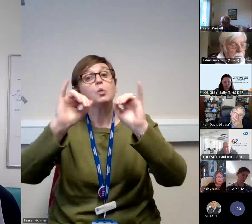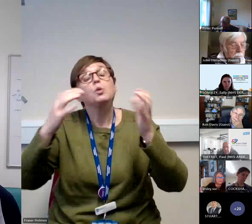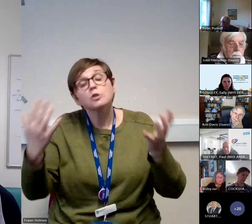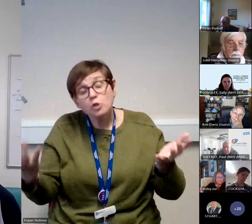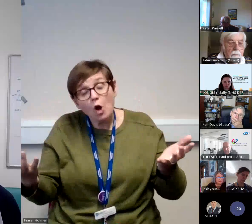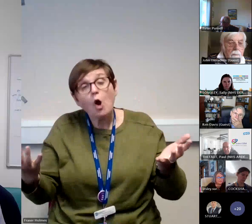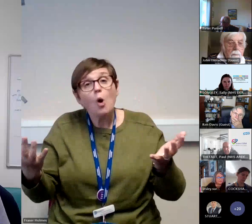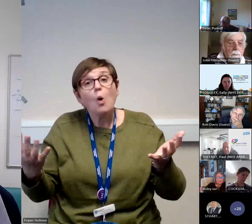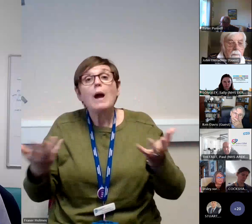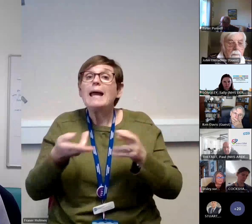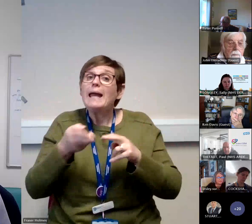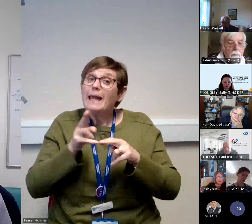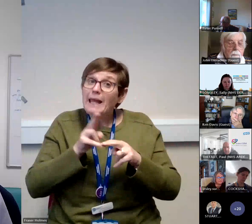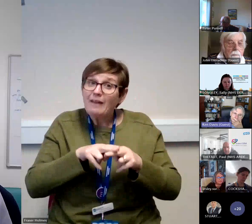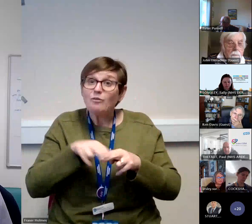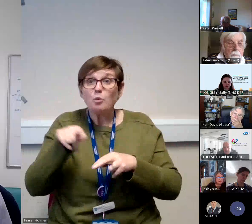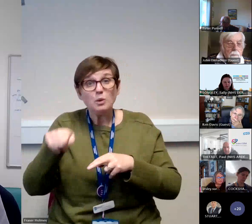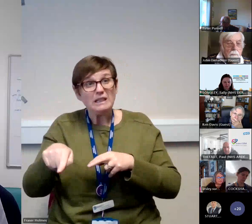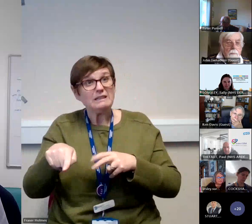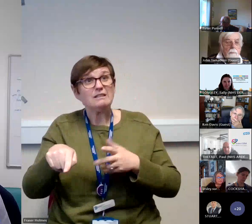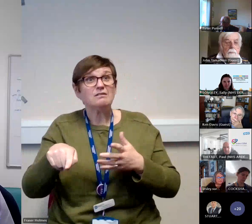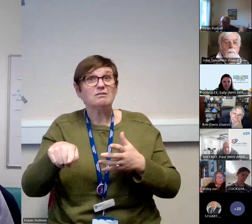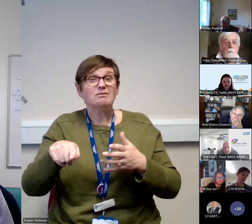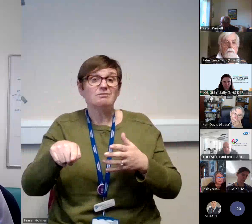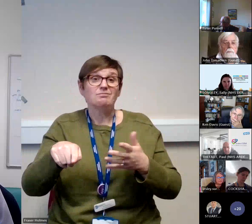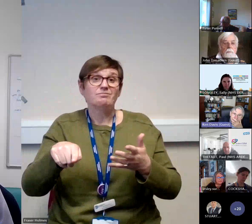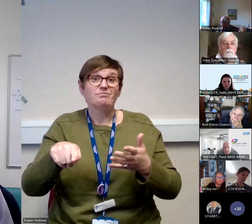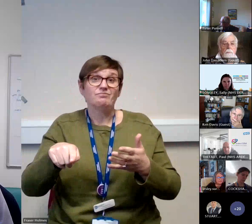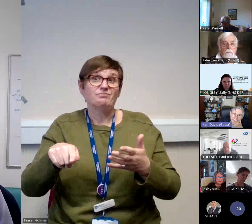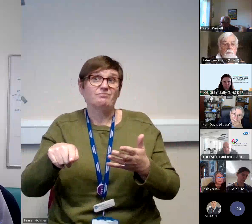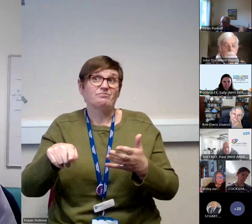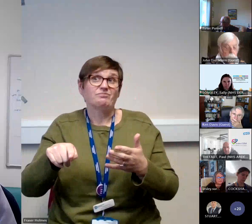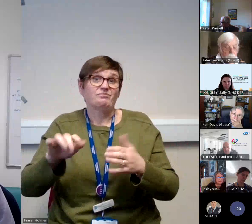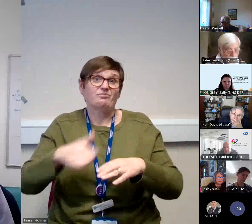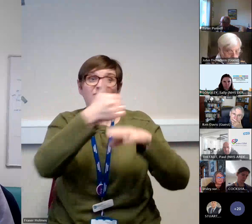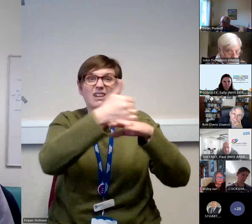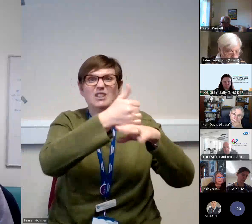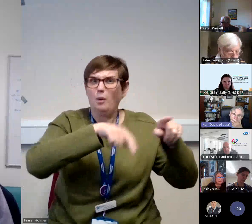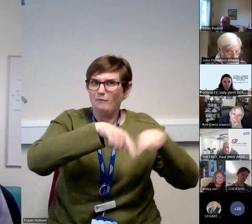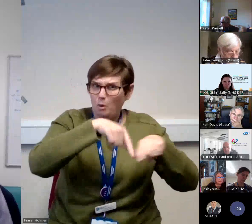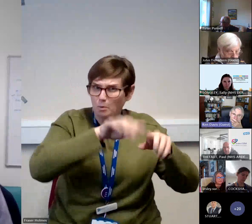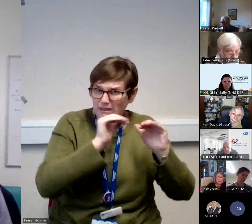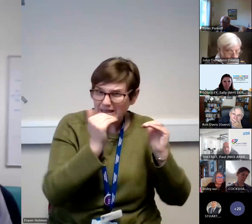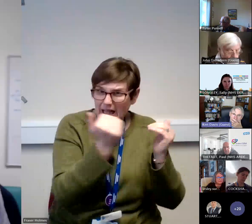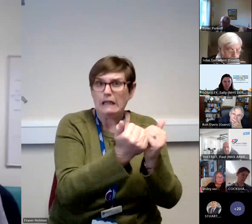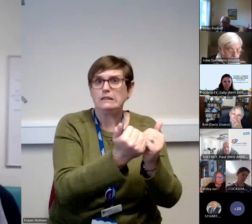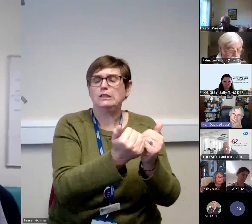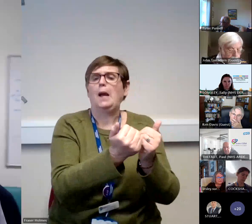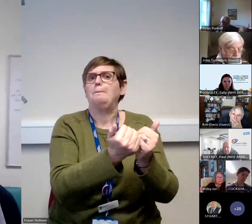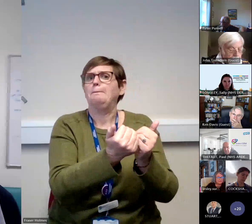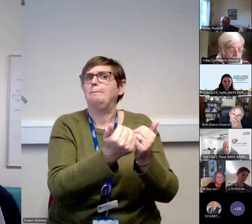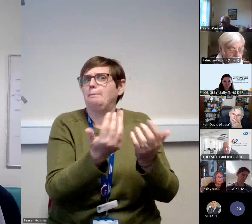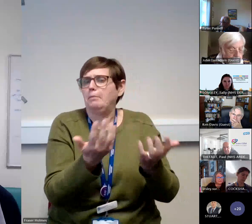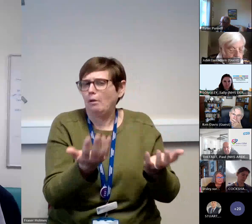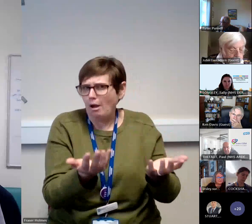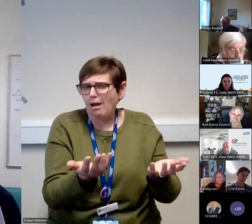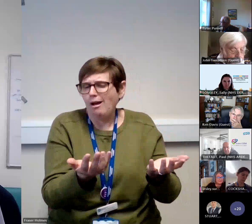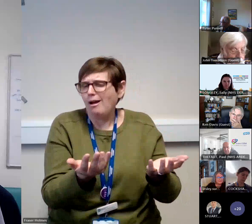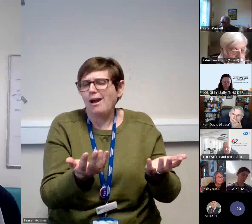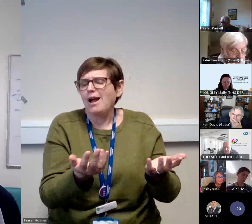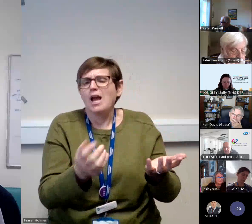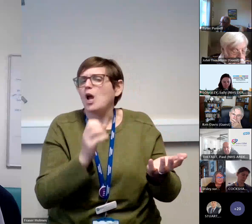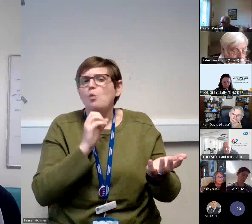if we'd have put that facility into Burton Albion or Derby County, it wouldn't